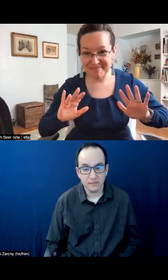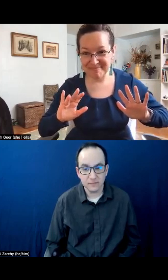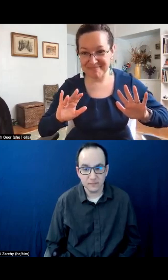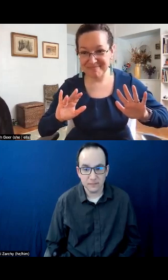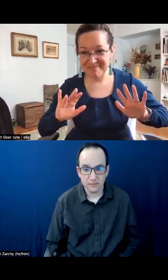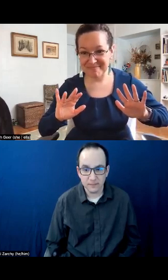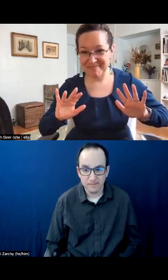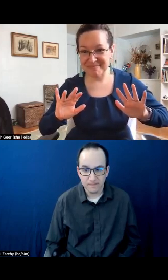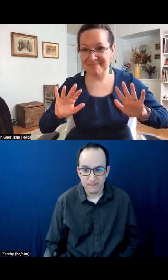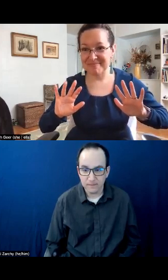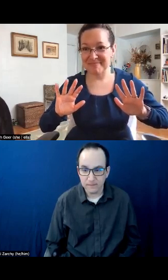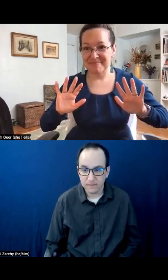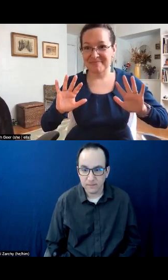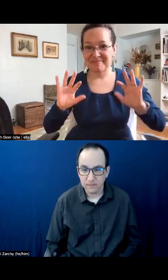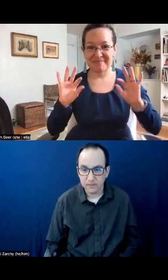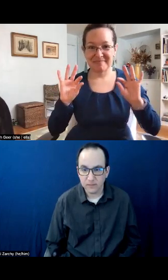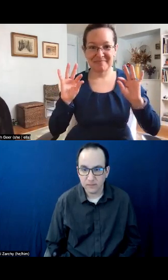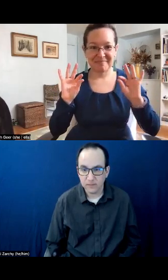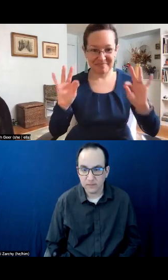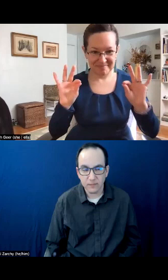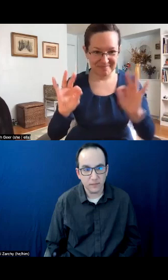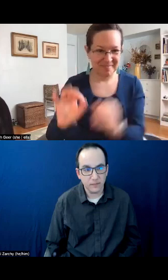far?